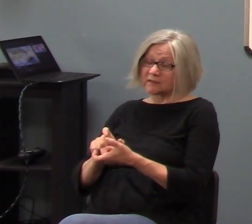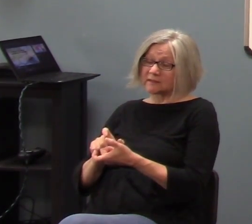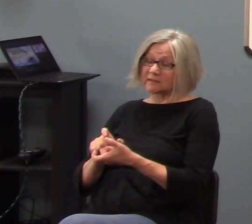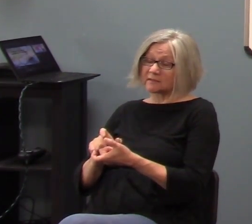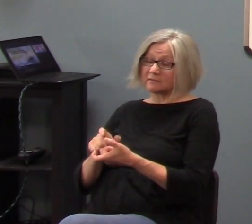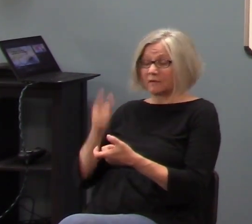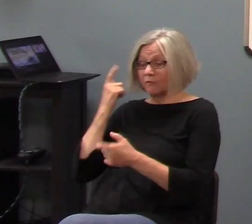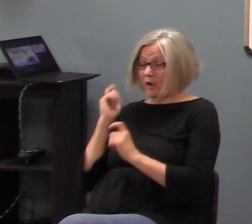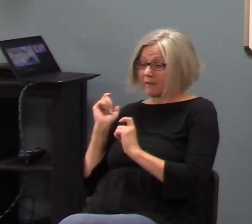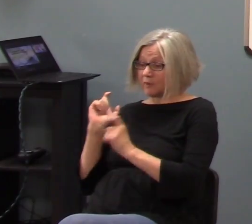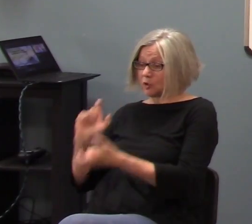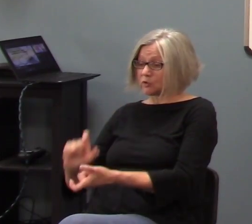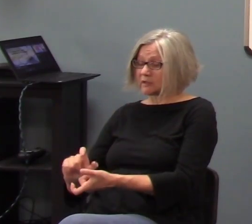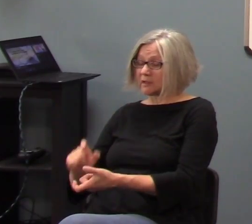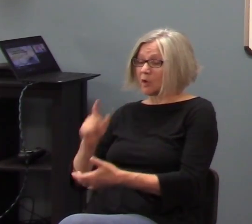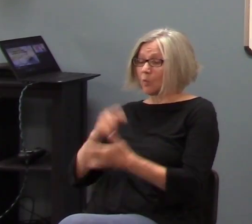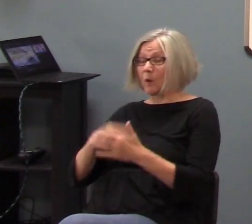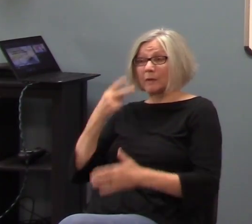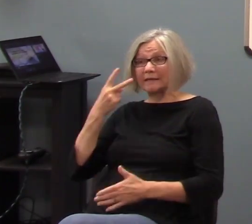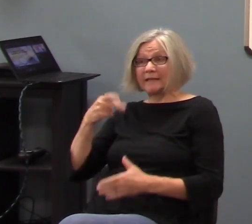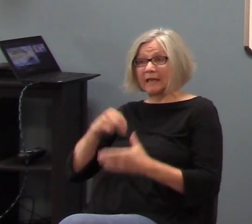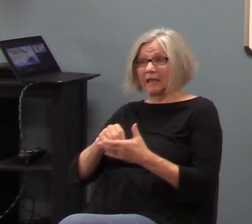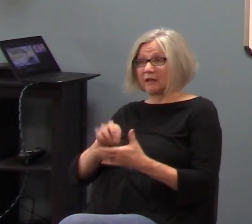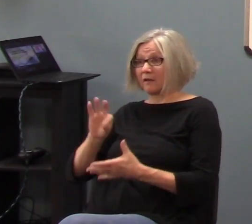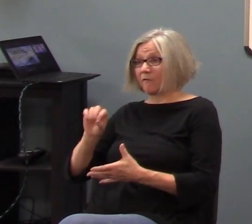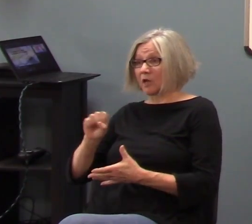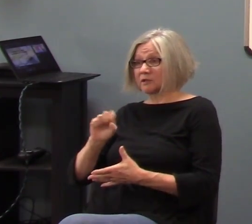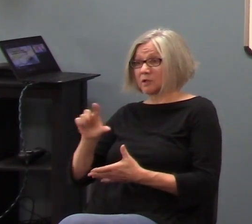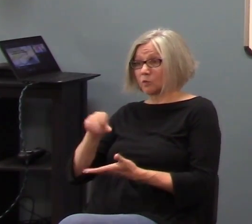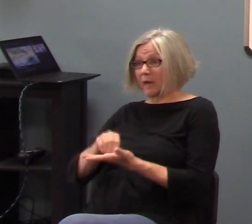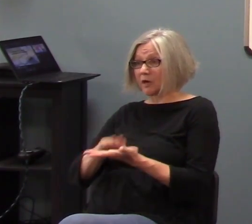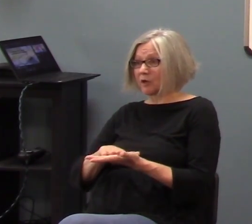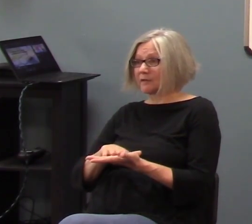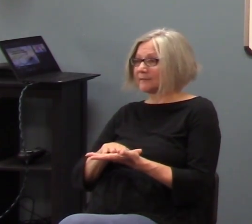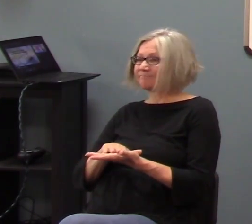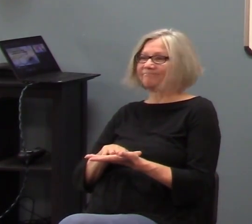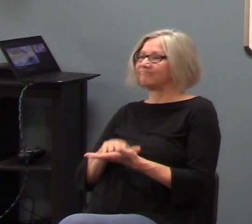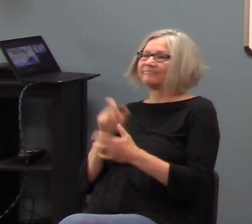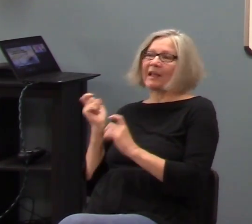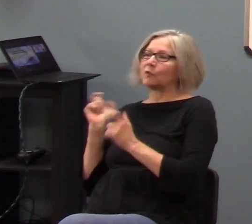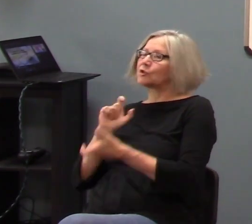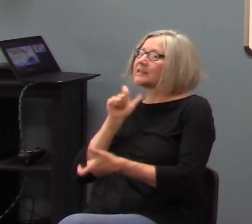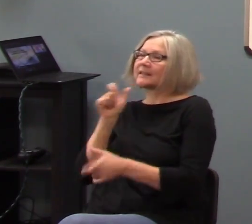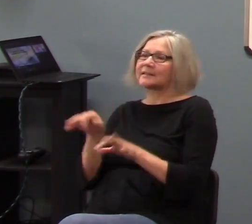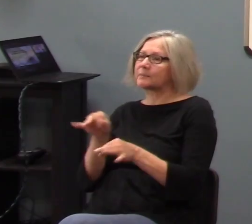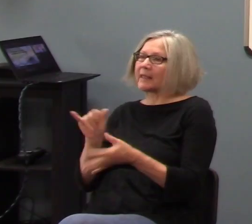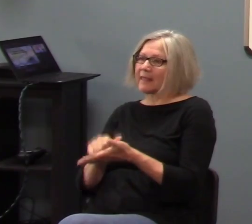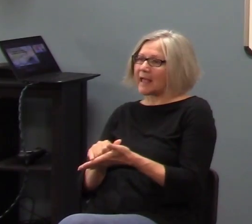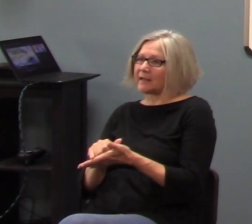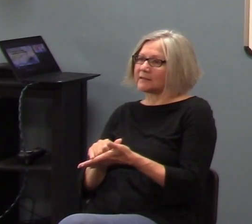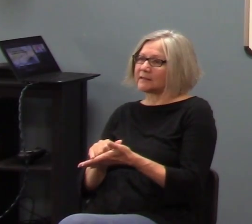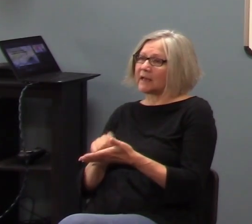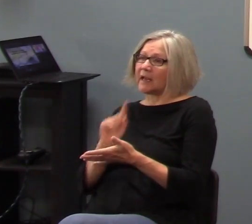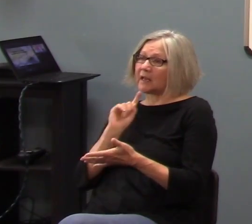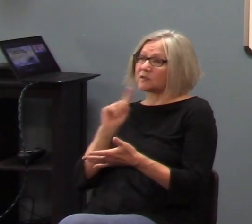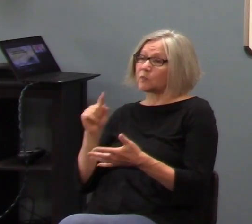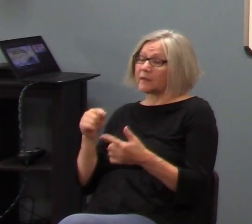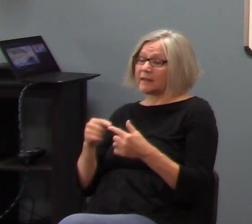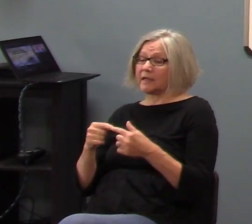what we see in the fossil record is not explained by evolution. The fossil record, it is in direct